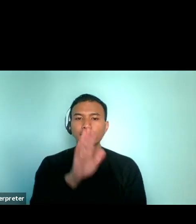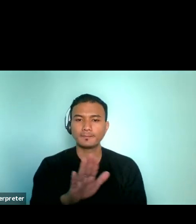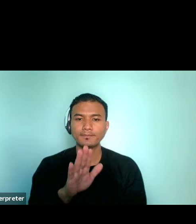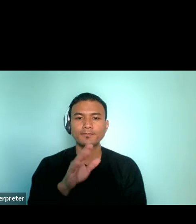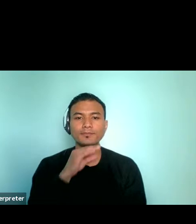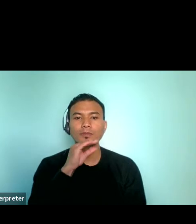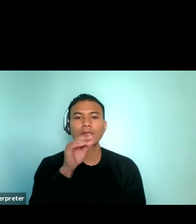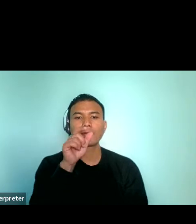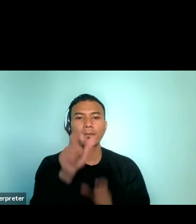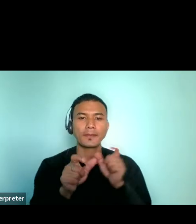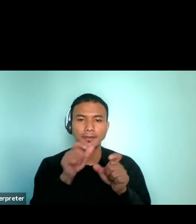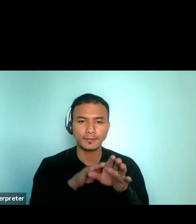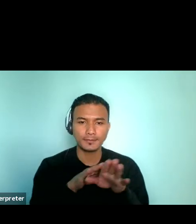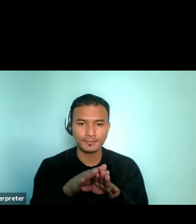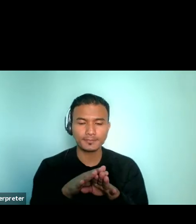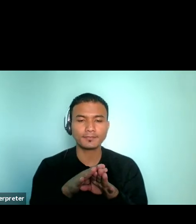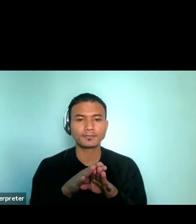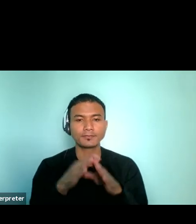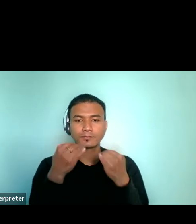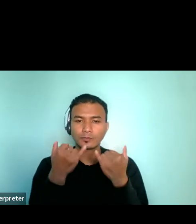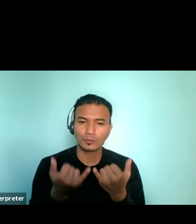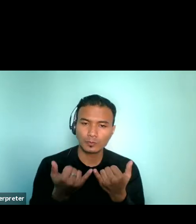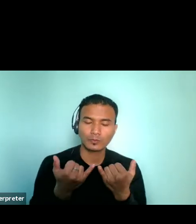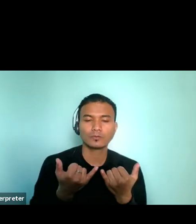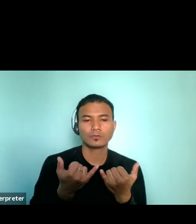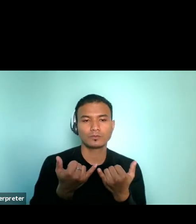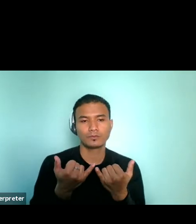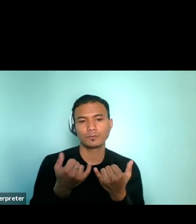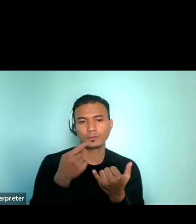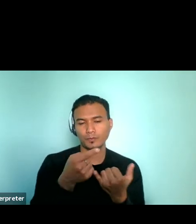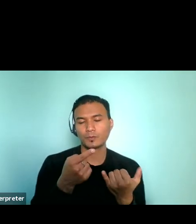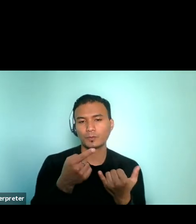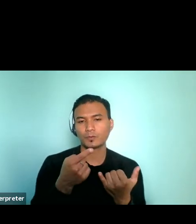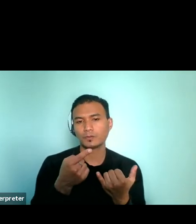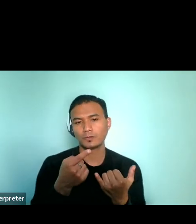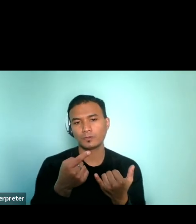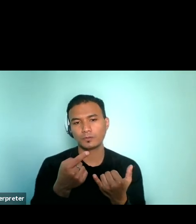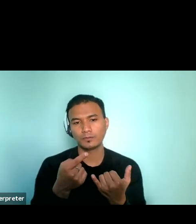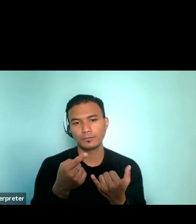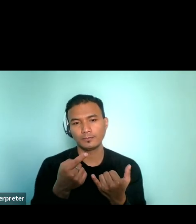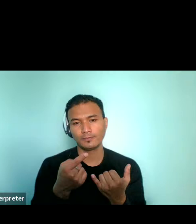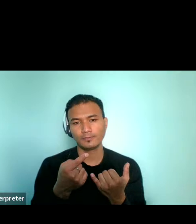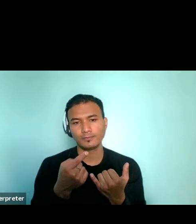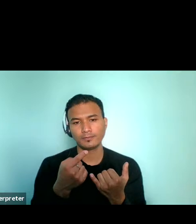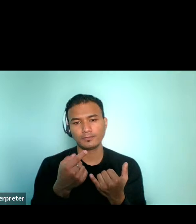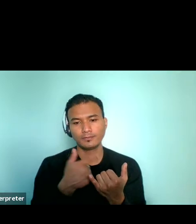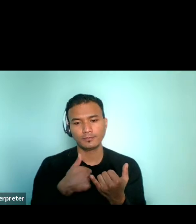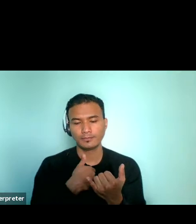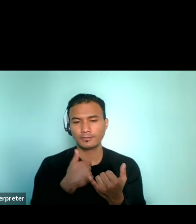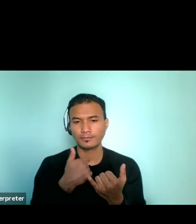young people, now they are a process of we call the